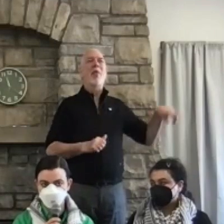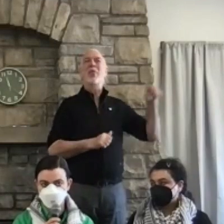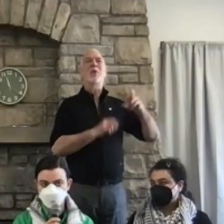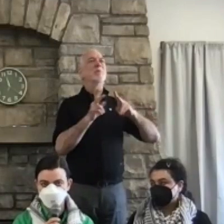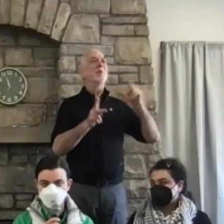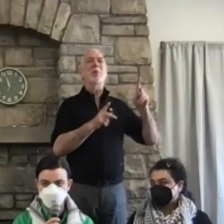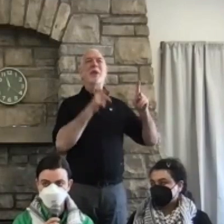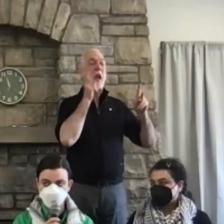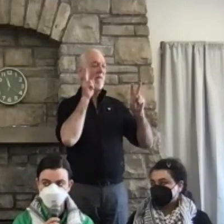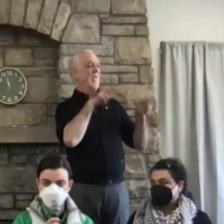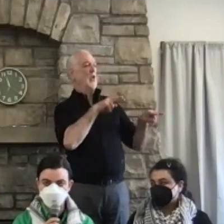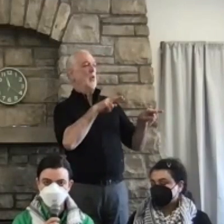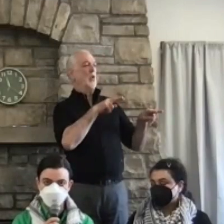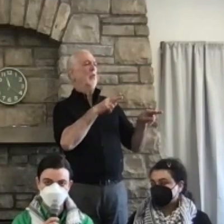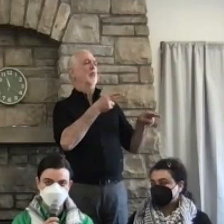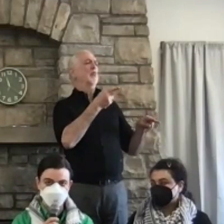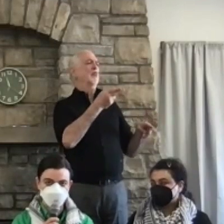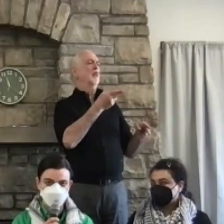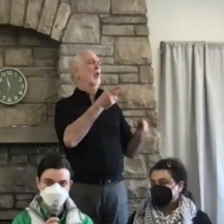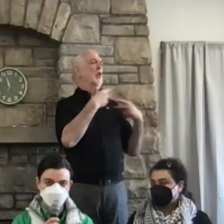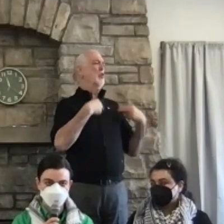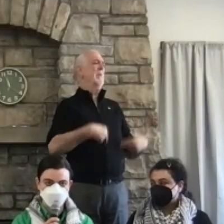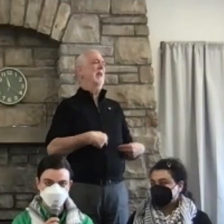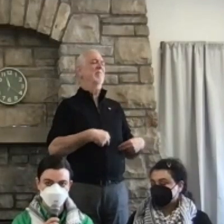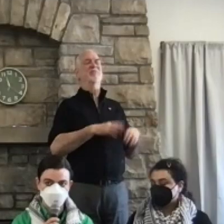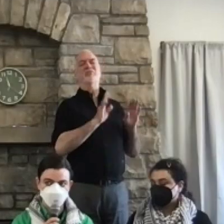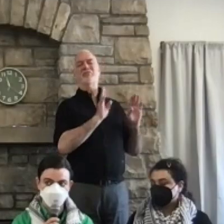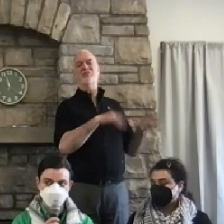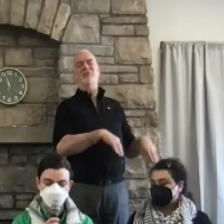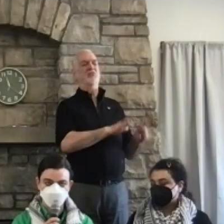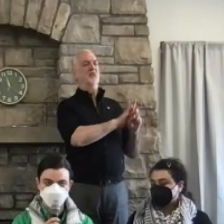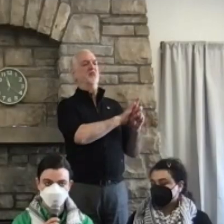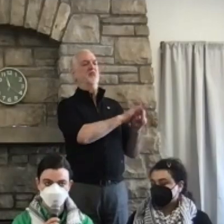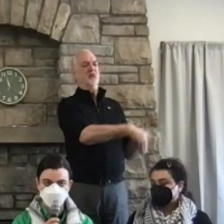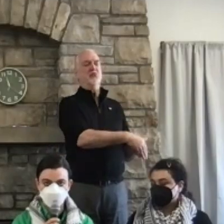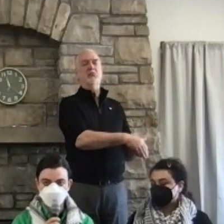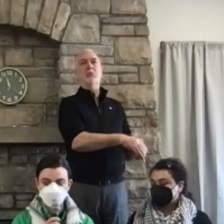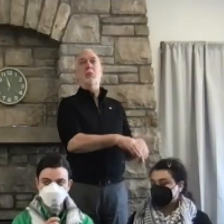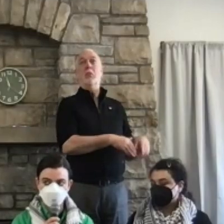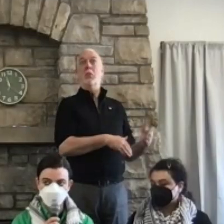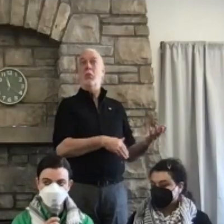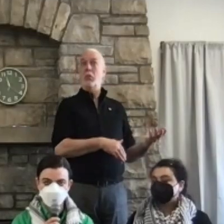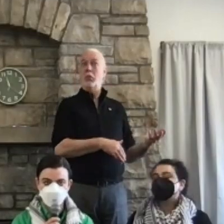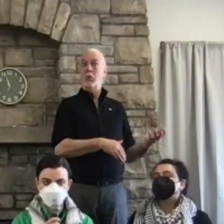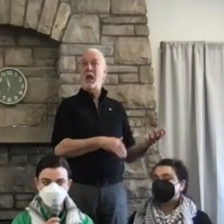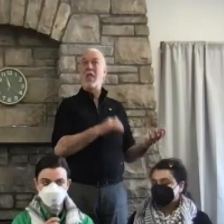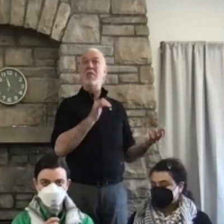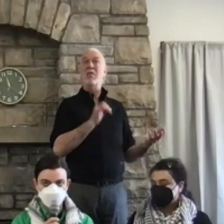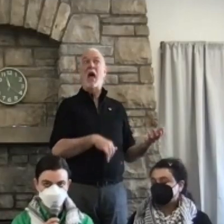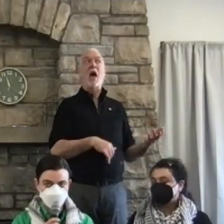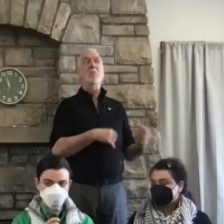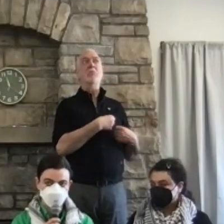disabled people are often dehumanized, but also the ways in which dehumanizing people sets up the ability